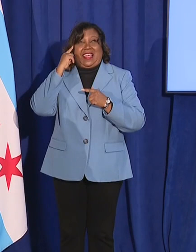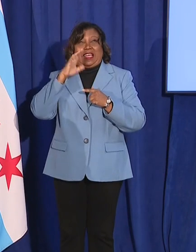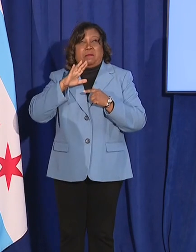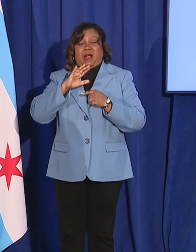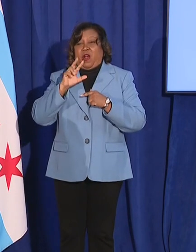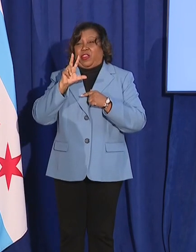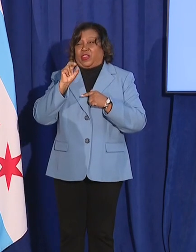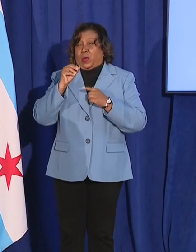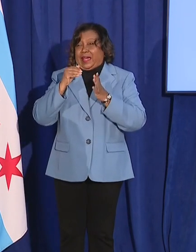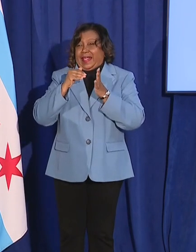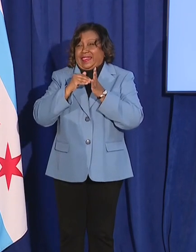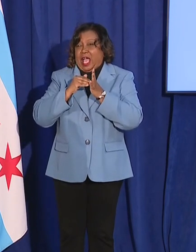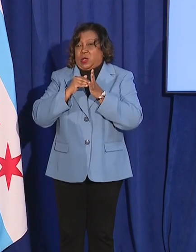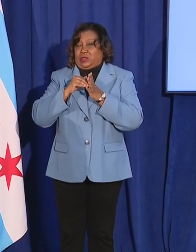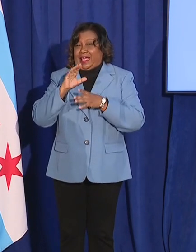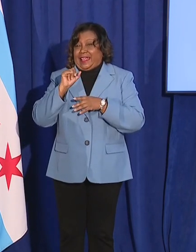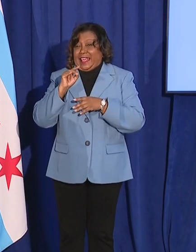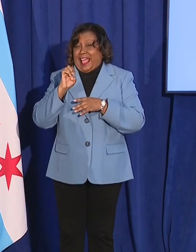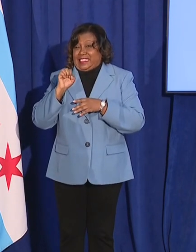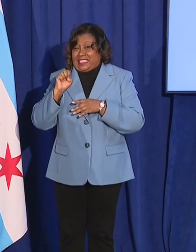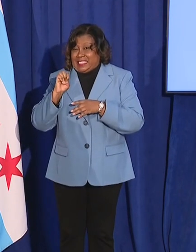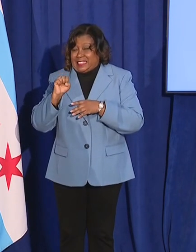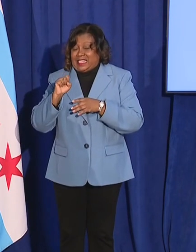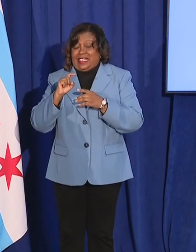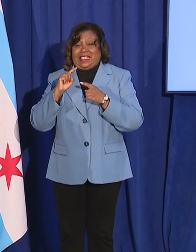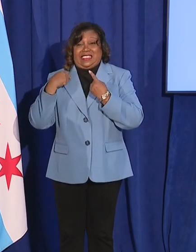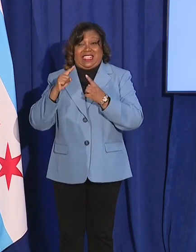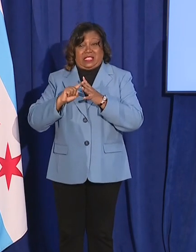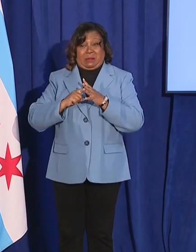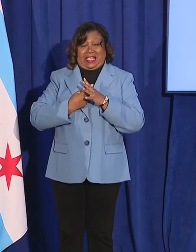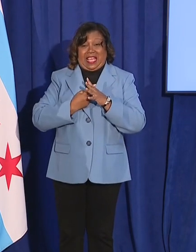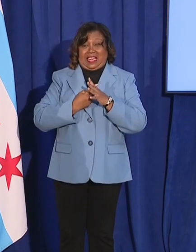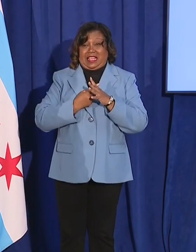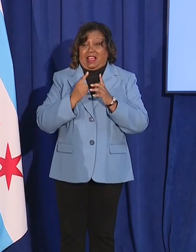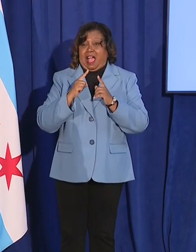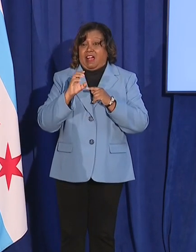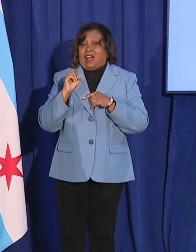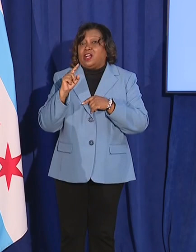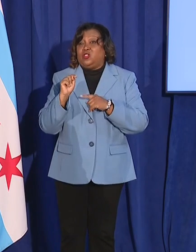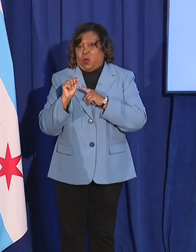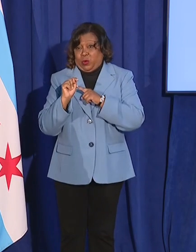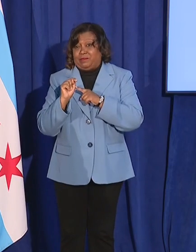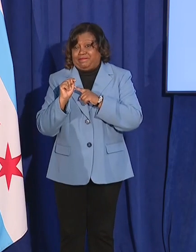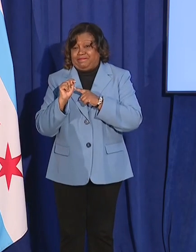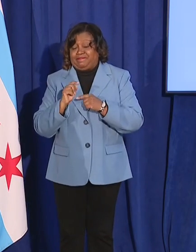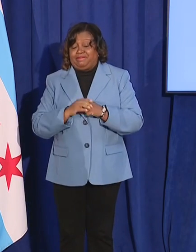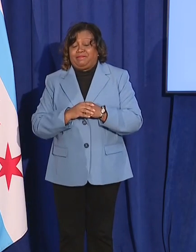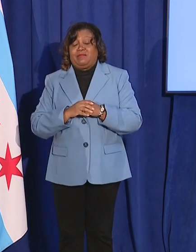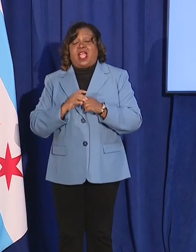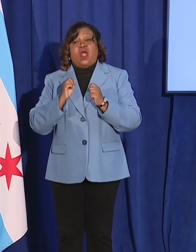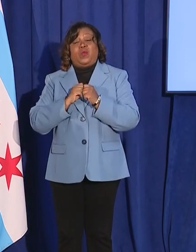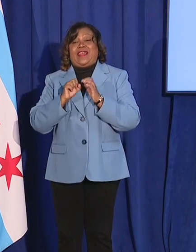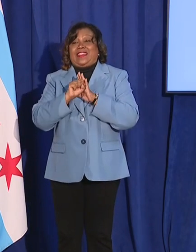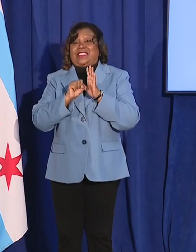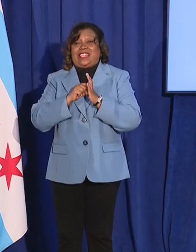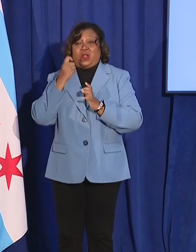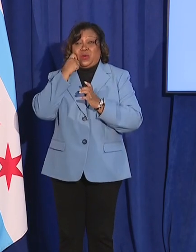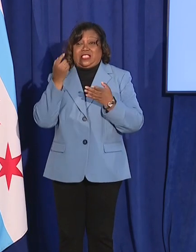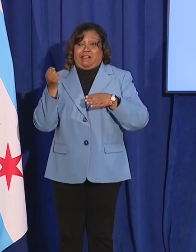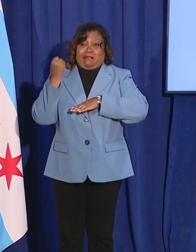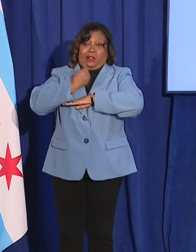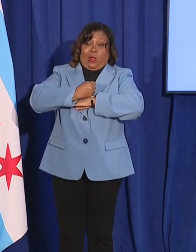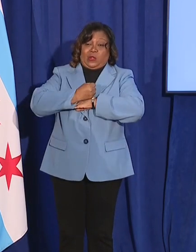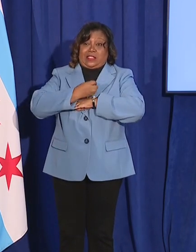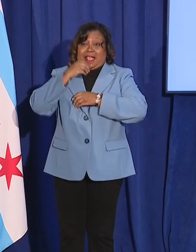about 30,000 cases since the beginning of October. And with the state's recent closure of